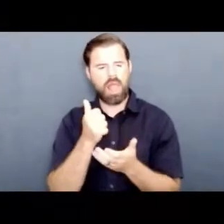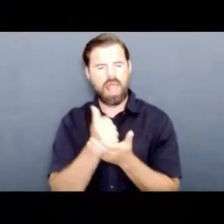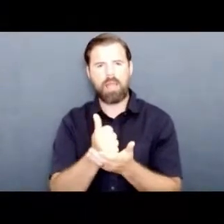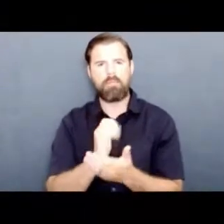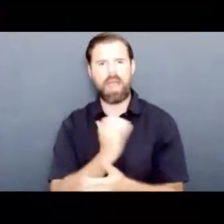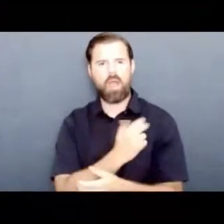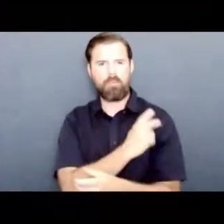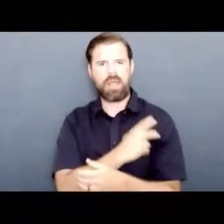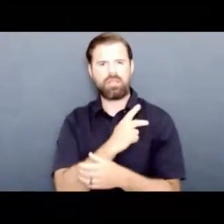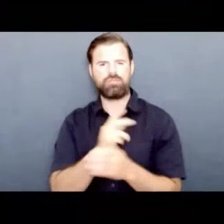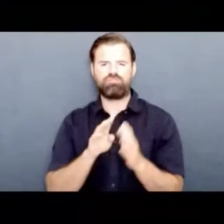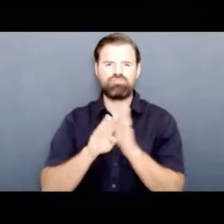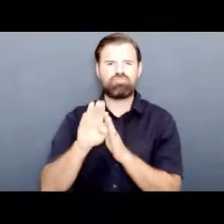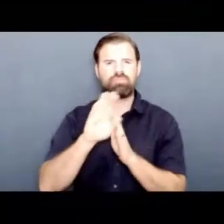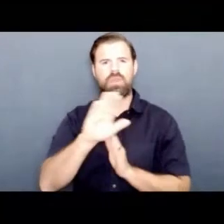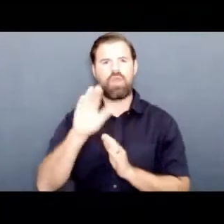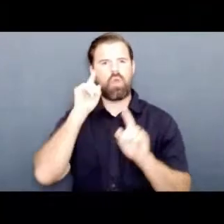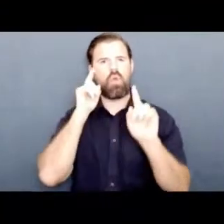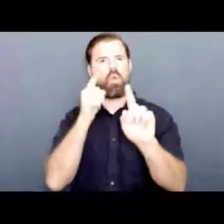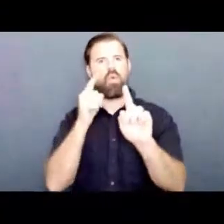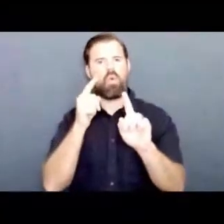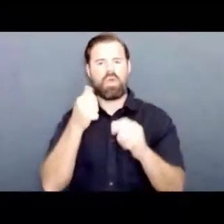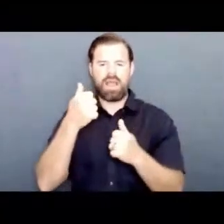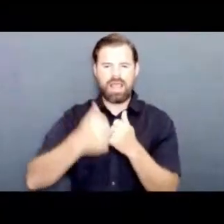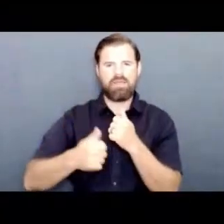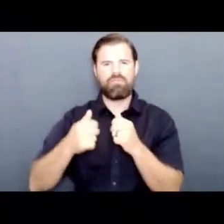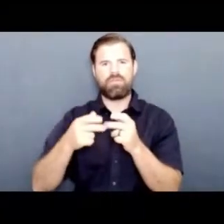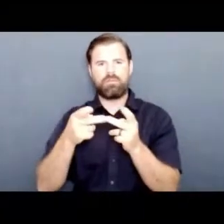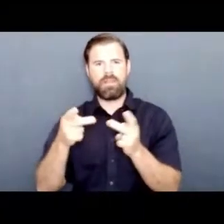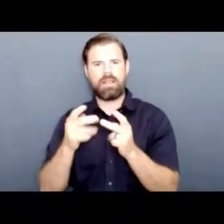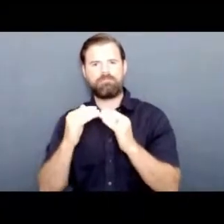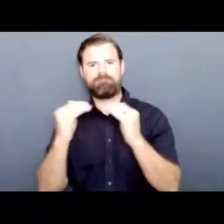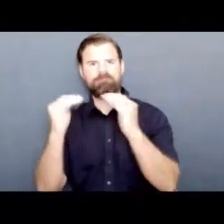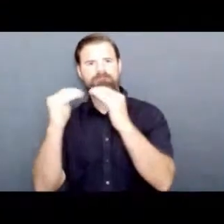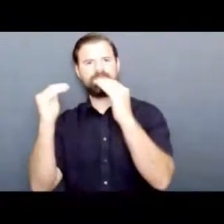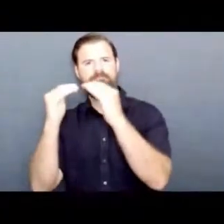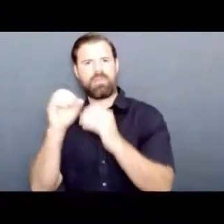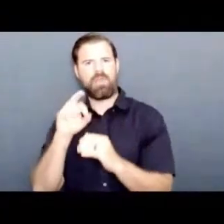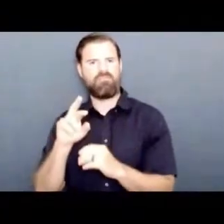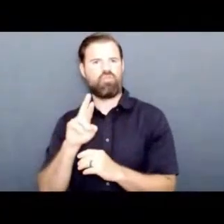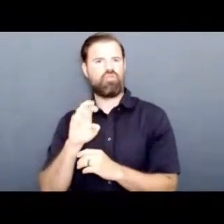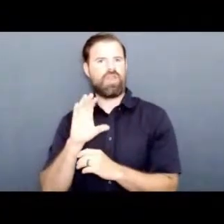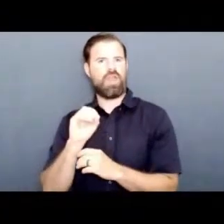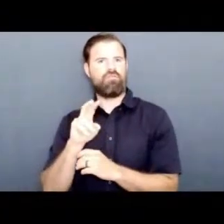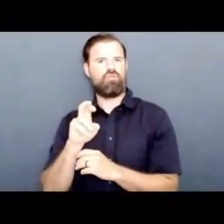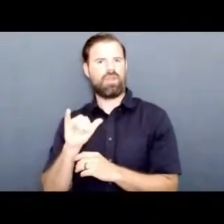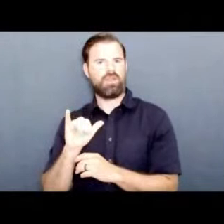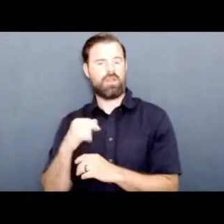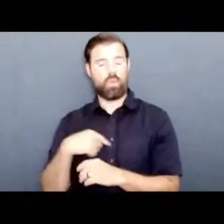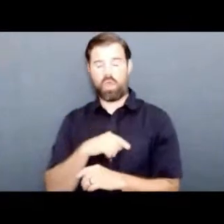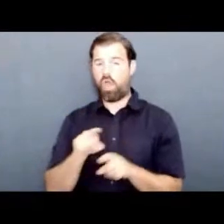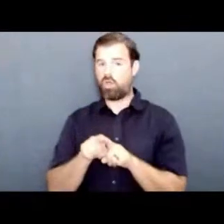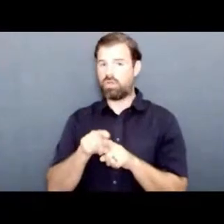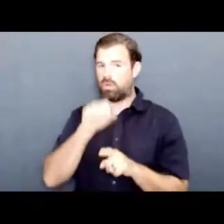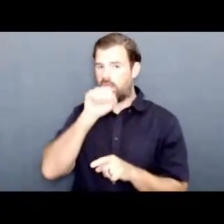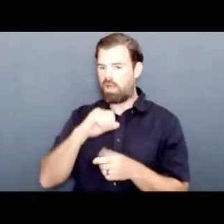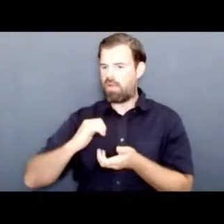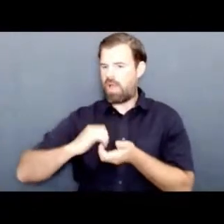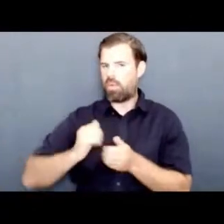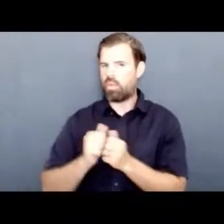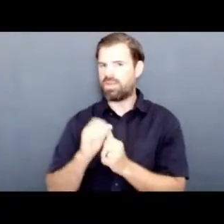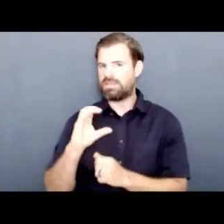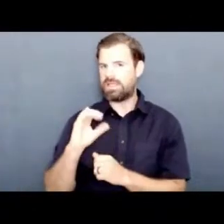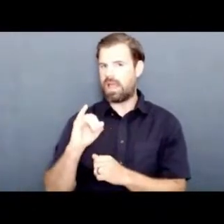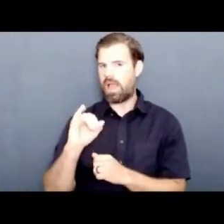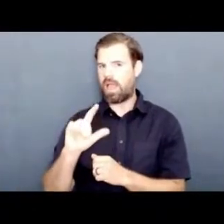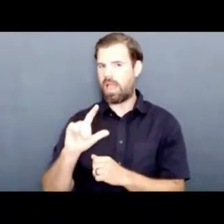exceed individual rehabilitation goals at every stage of recovery. We also love collaborating with the Center for Independent Living to make